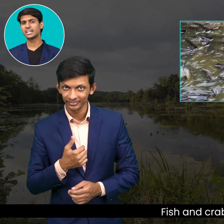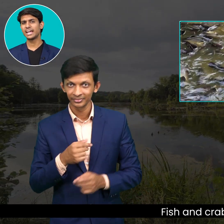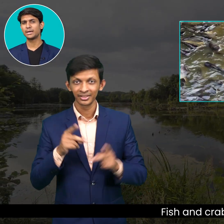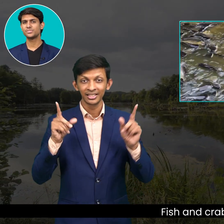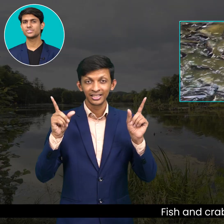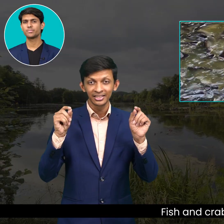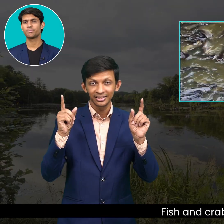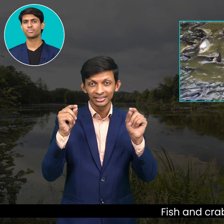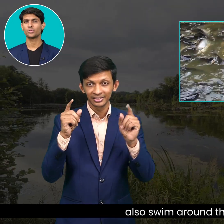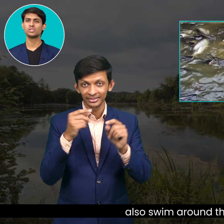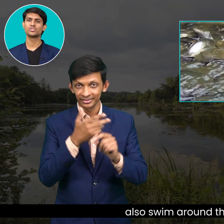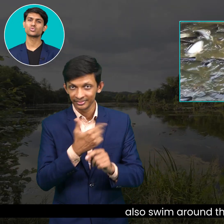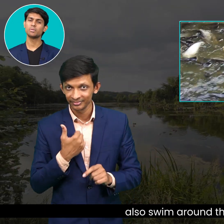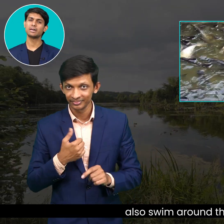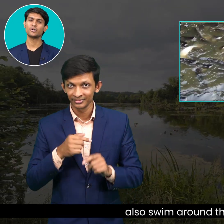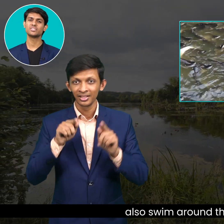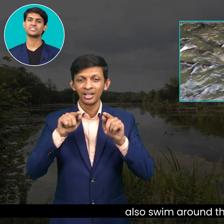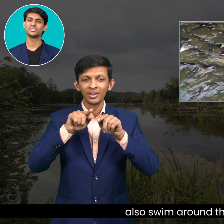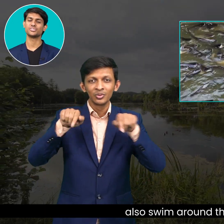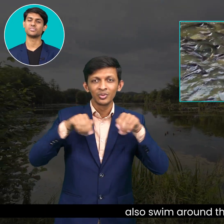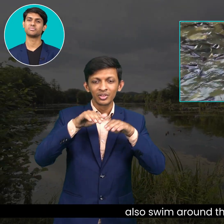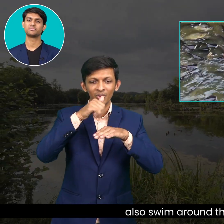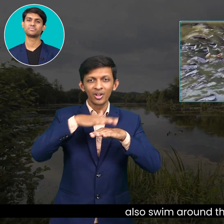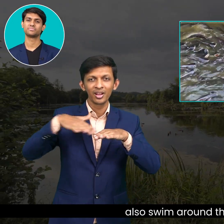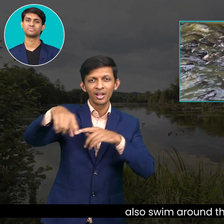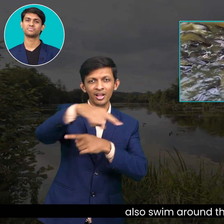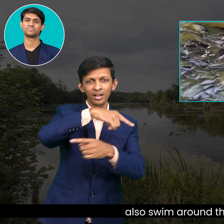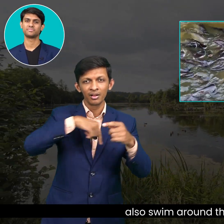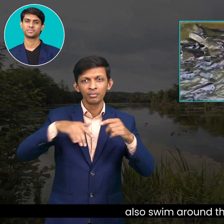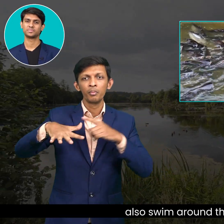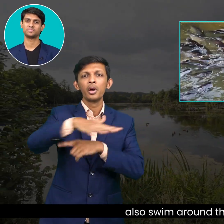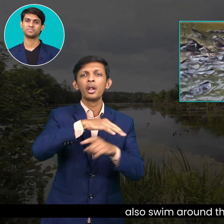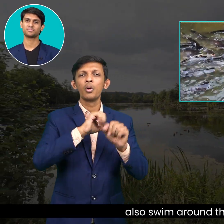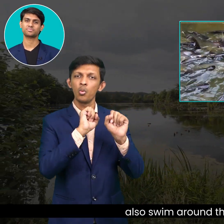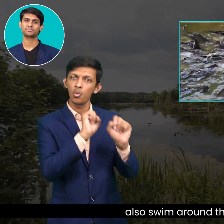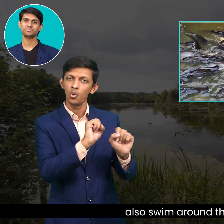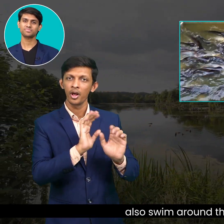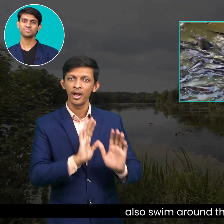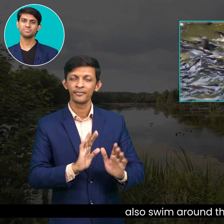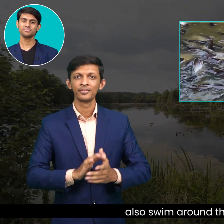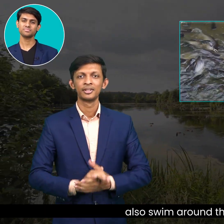Fish and crabs also swim around this region.